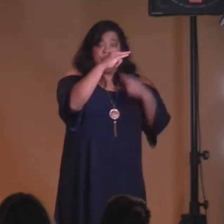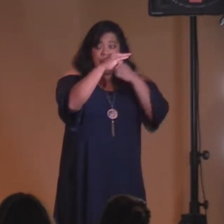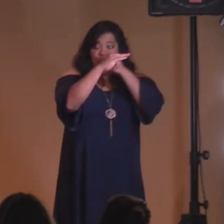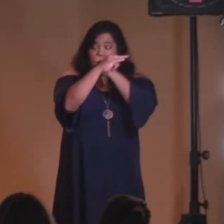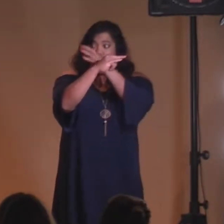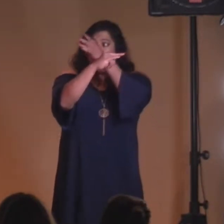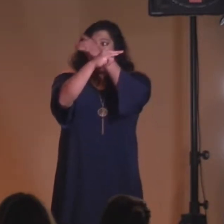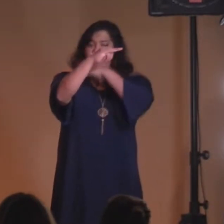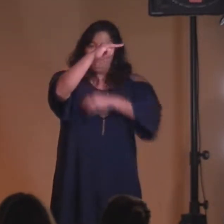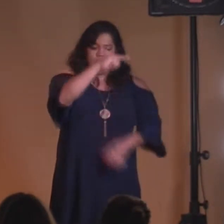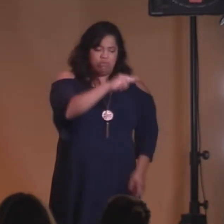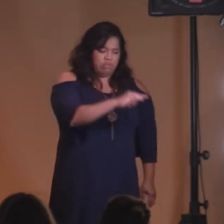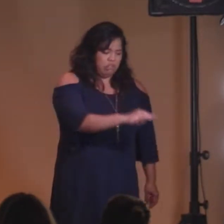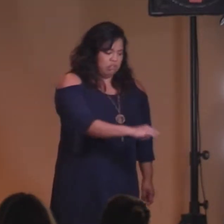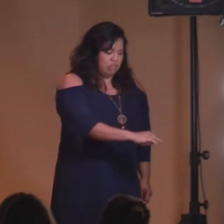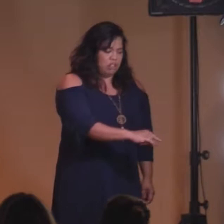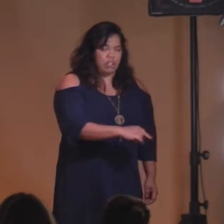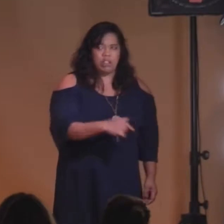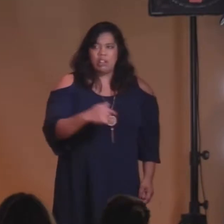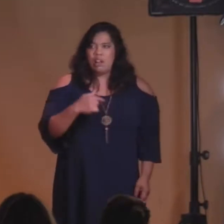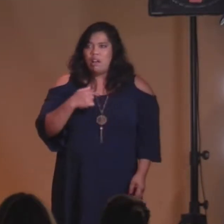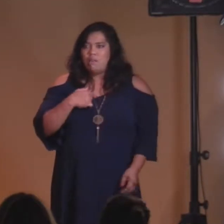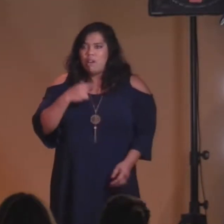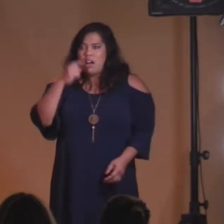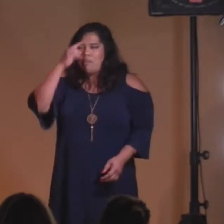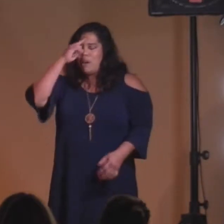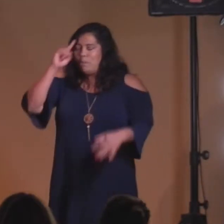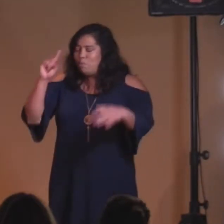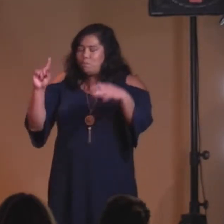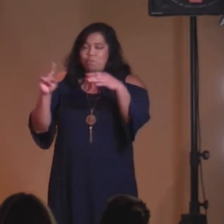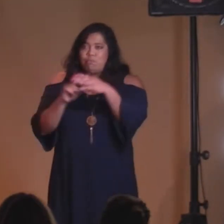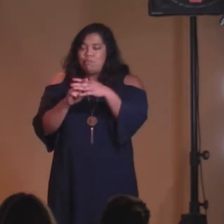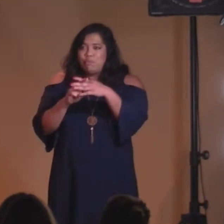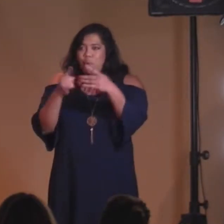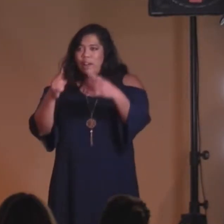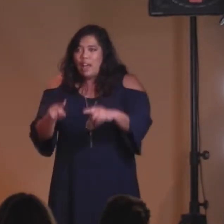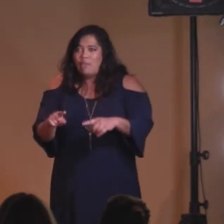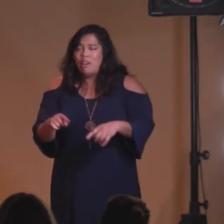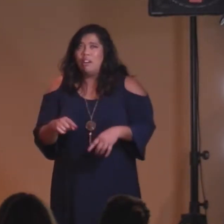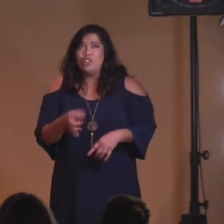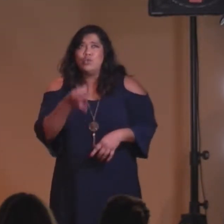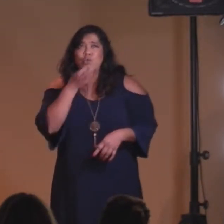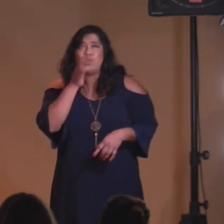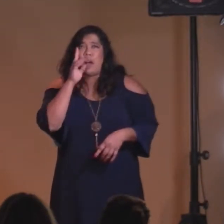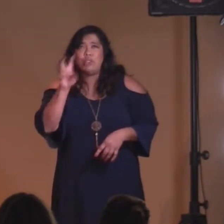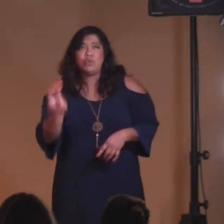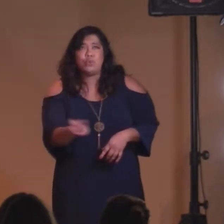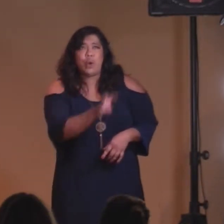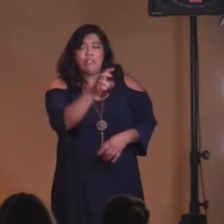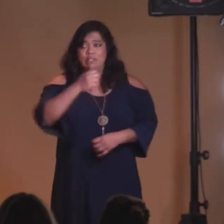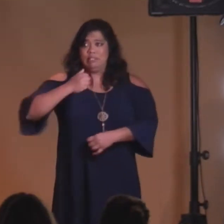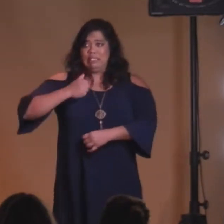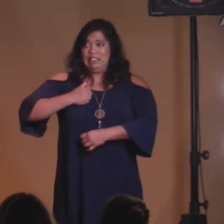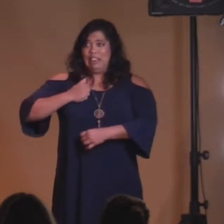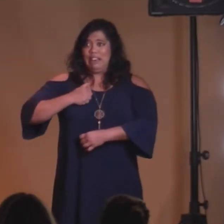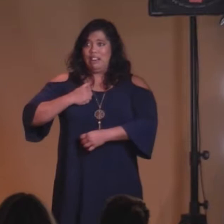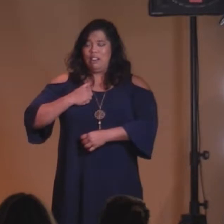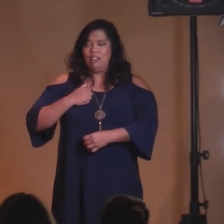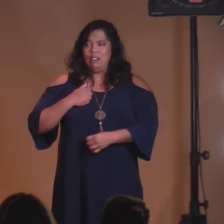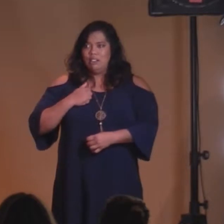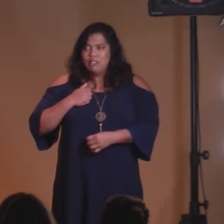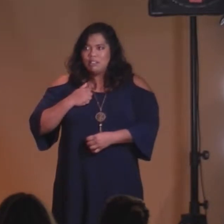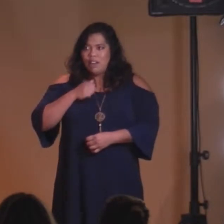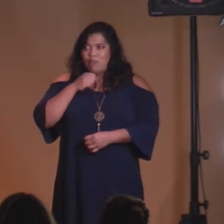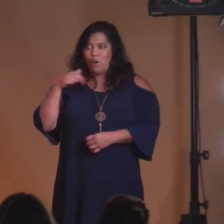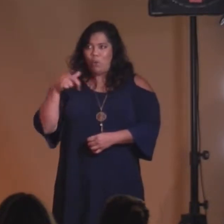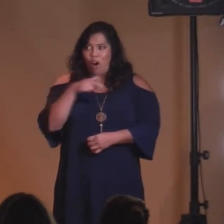ready to go to Canada. I'm not walking. I'm flying. Please let there be no geese in the... And then